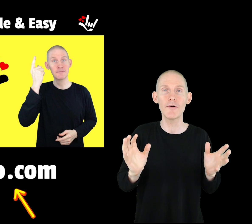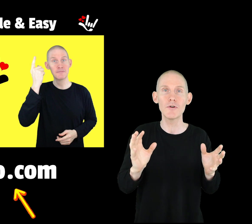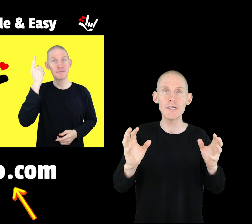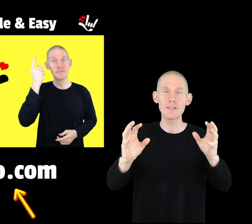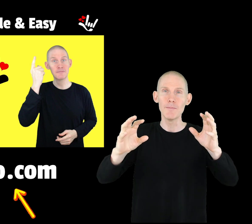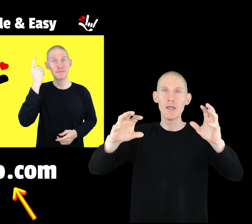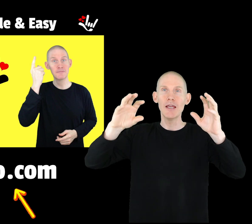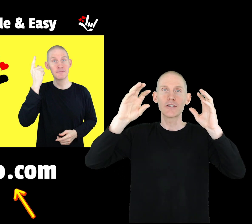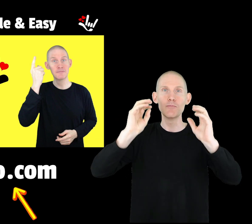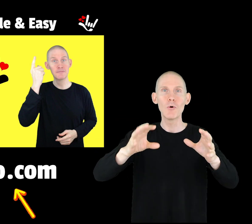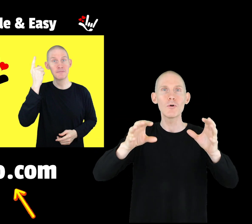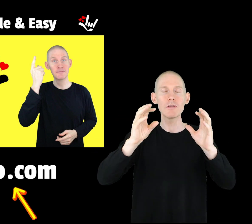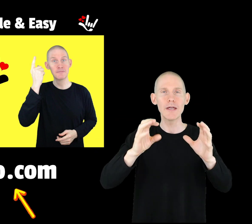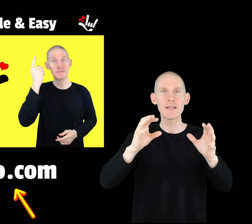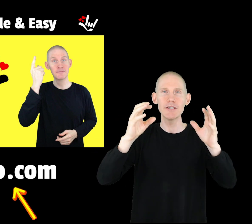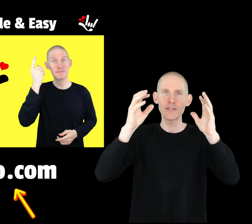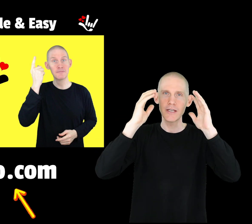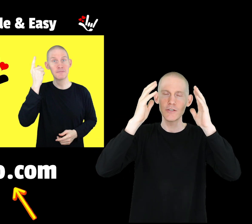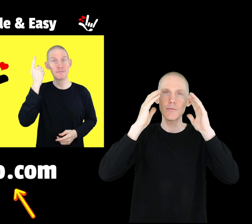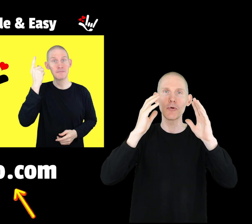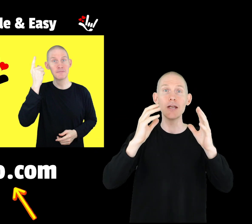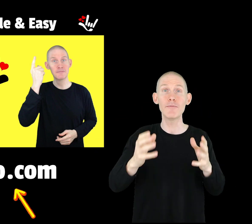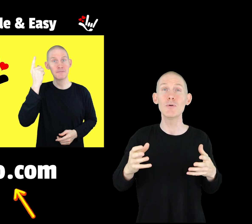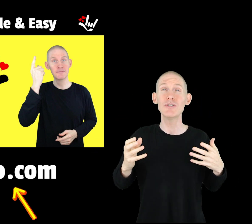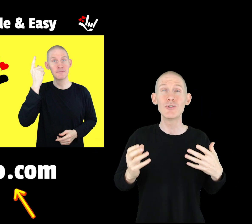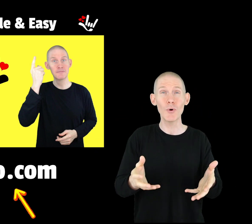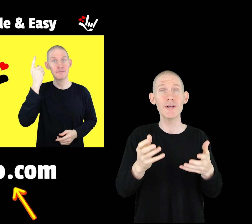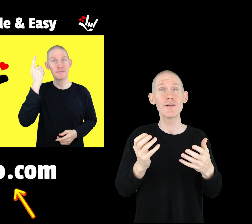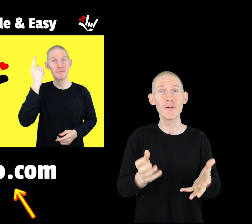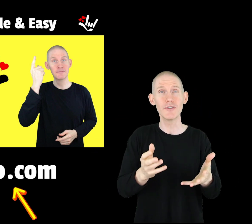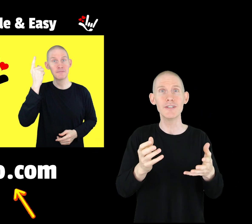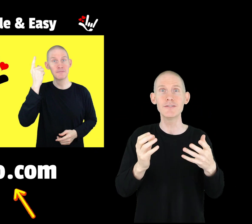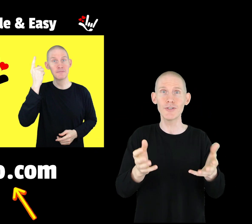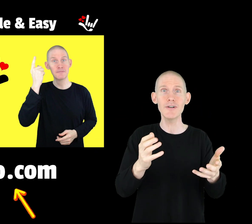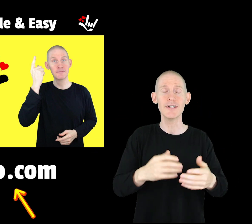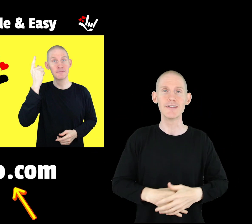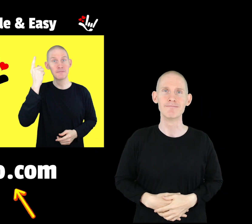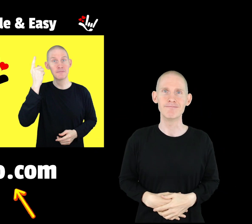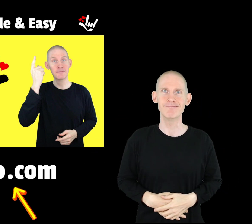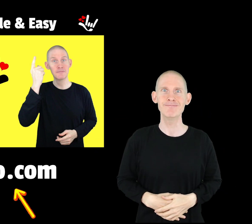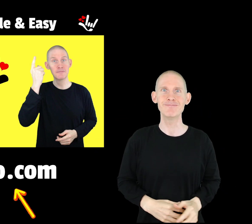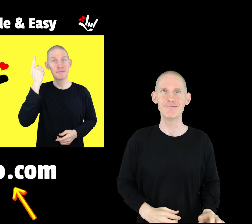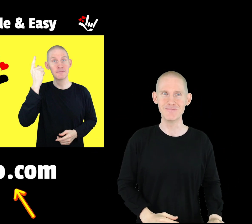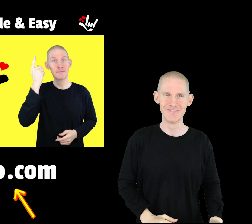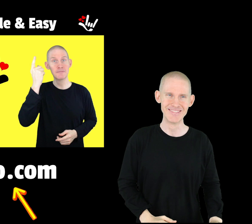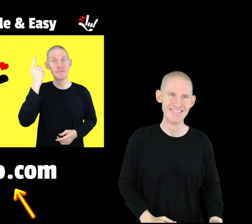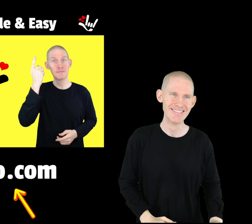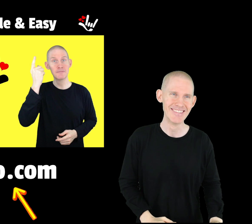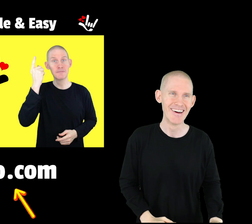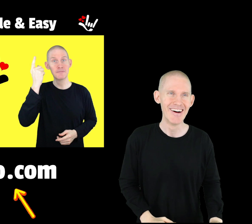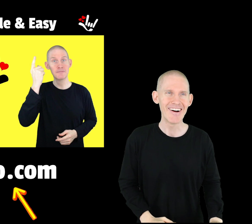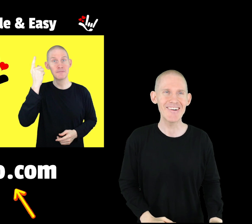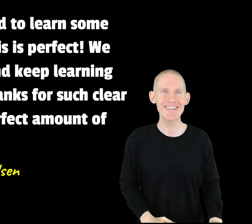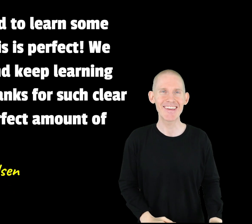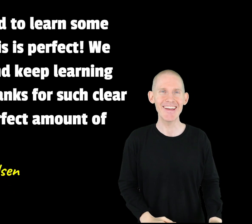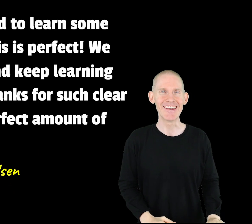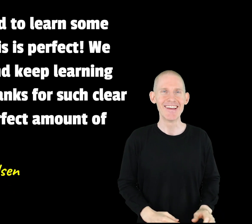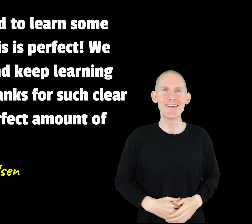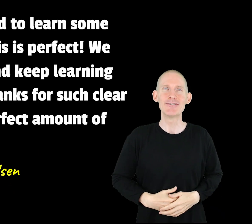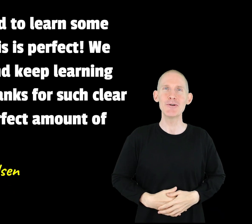me as your instructor, you choose someone else, make sure there's a connection, that it fits with you. It's just going to make you a more effective learner. It's